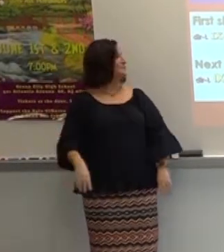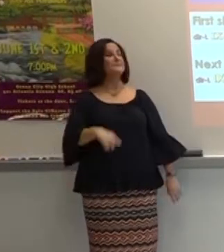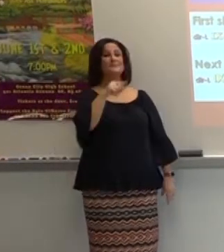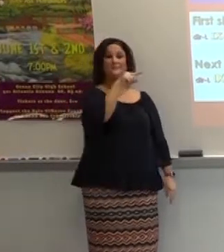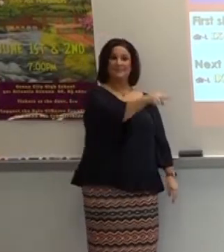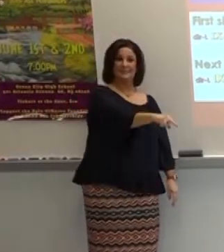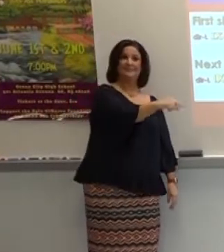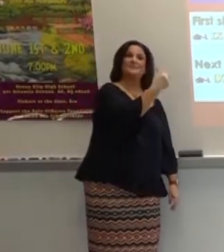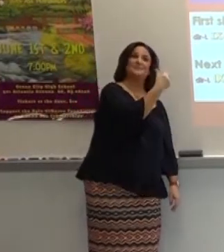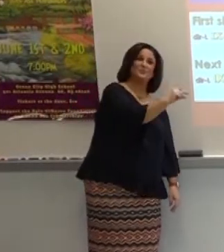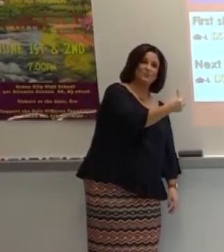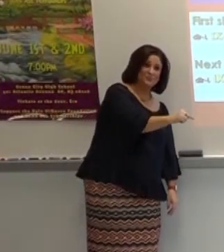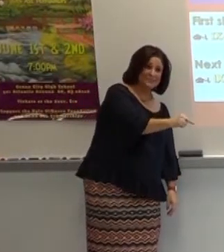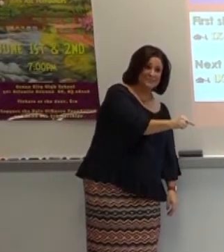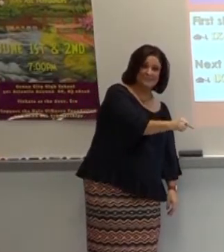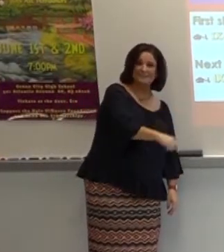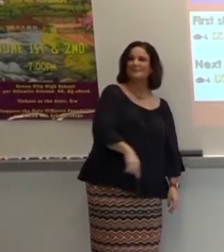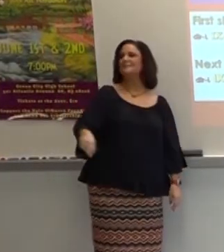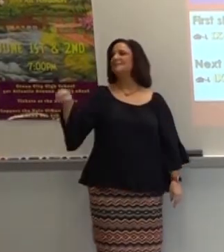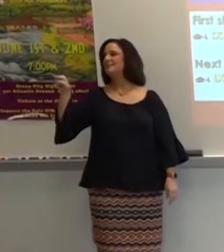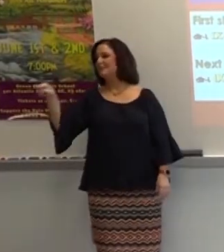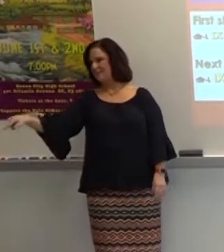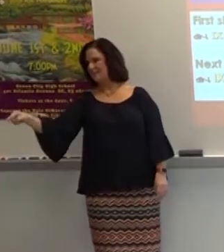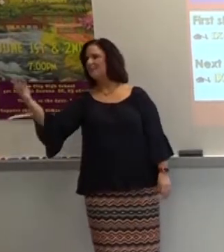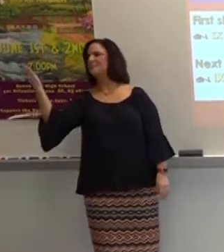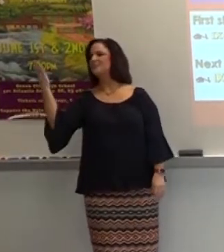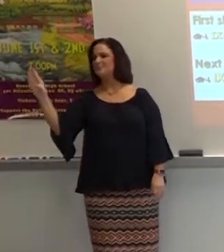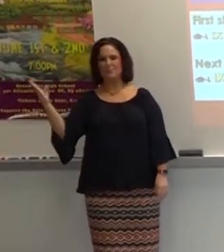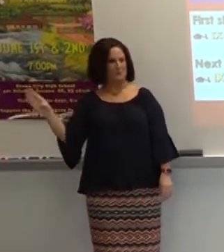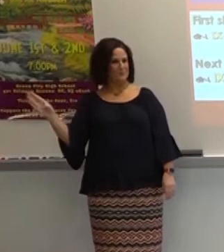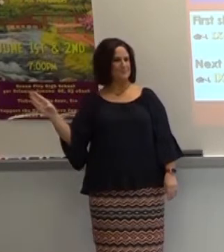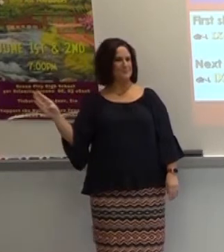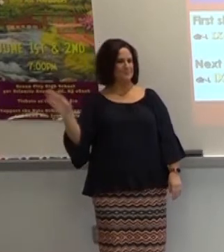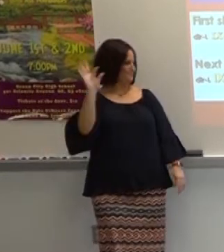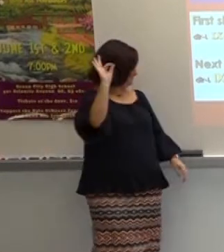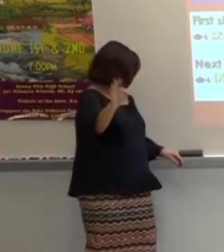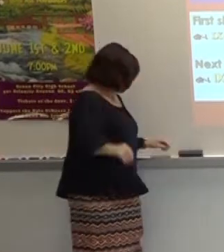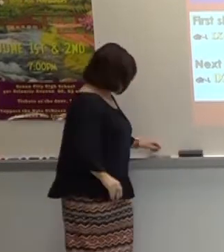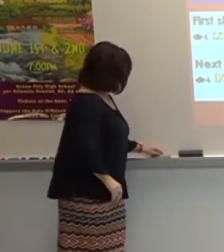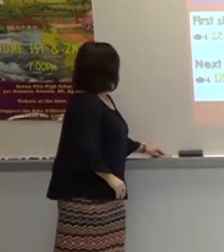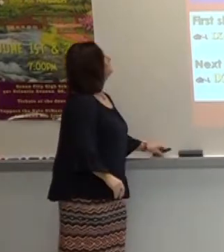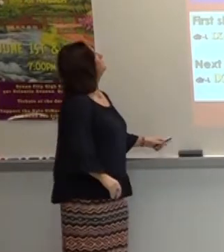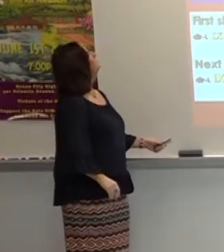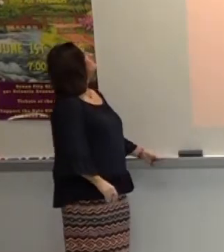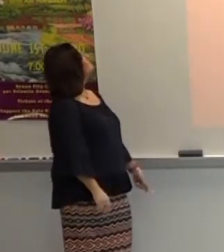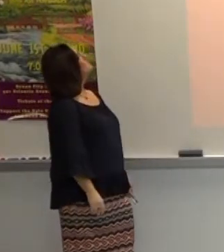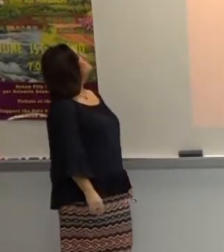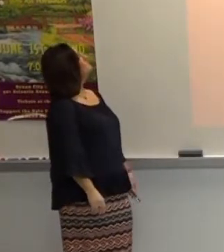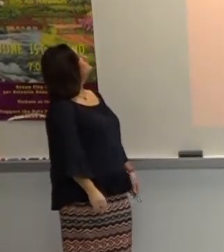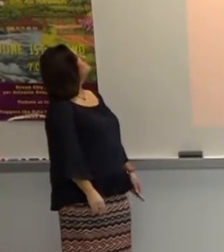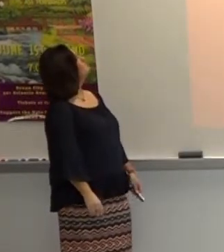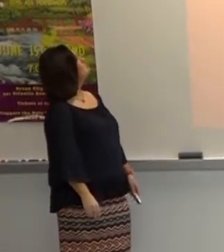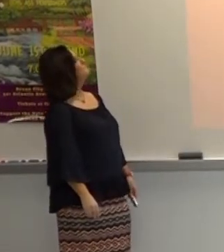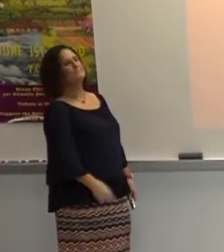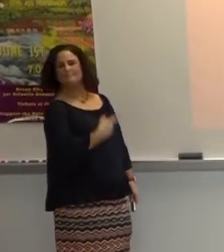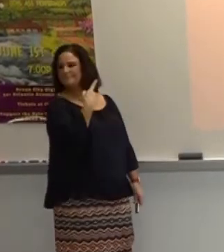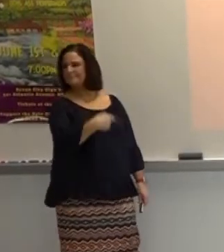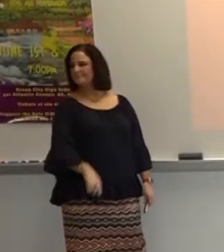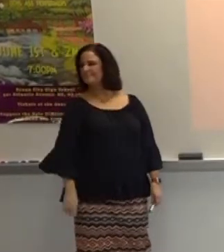your house. This one's green, this one's blue. Perfect.